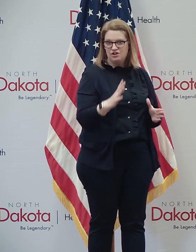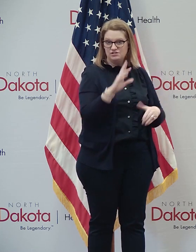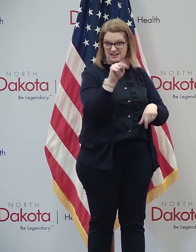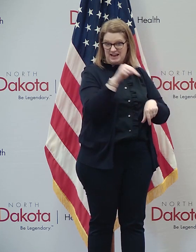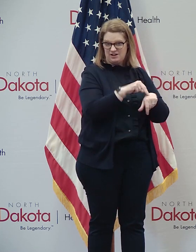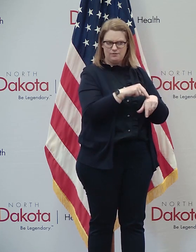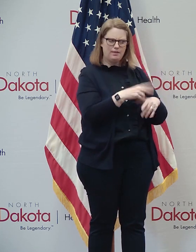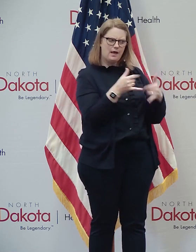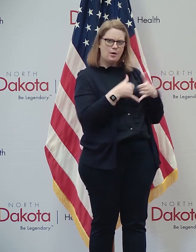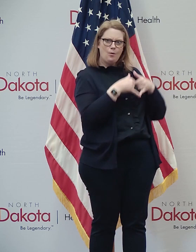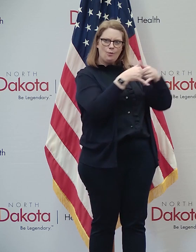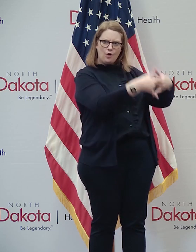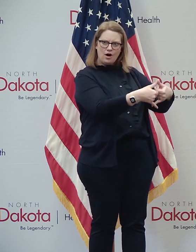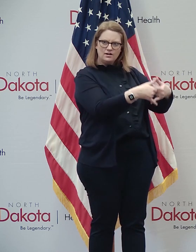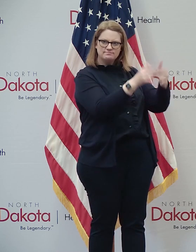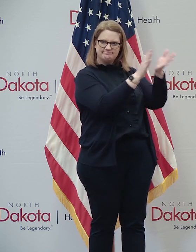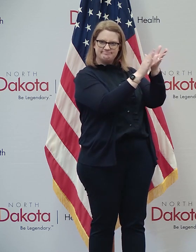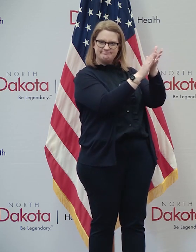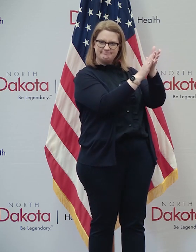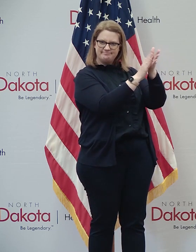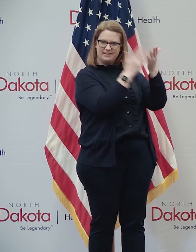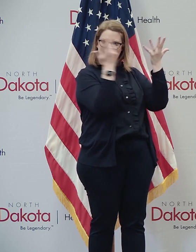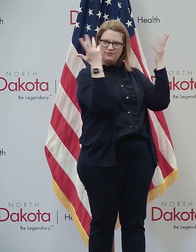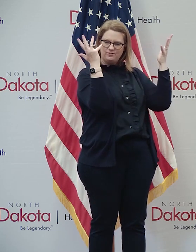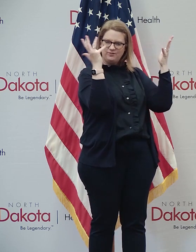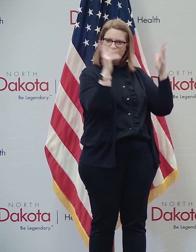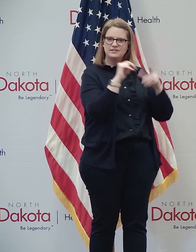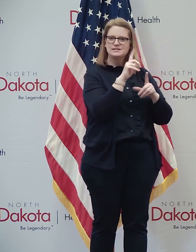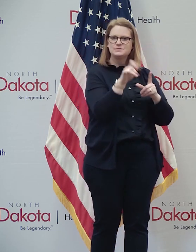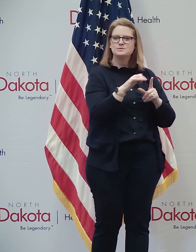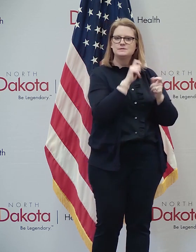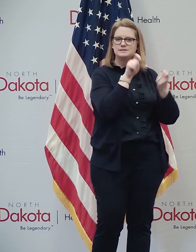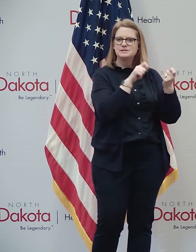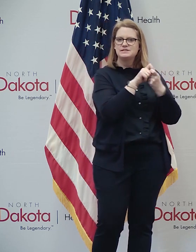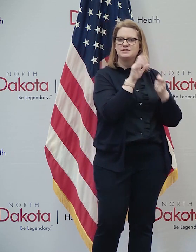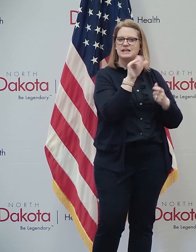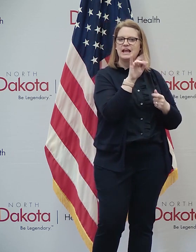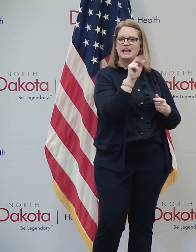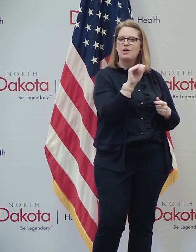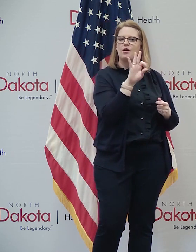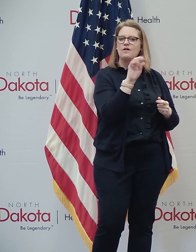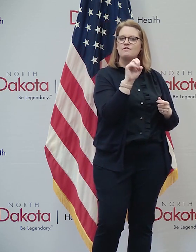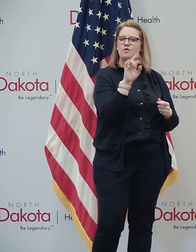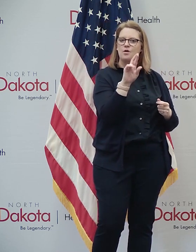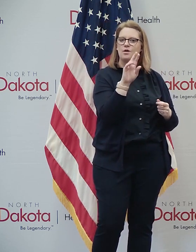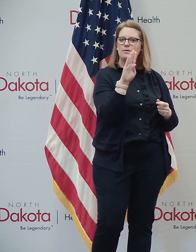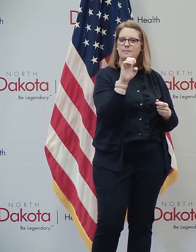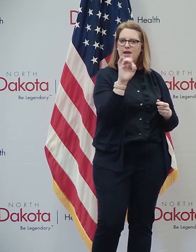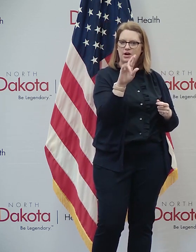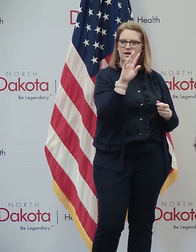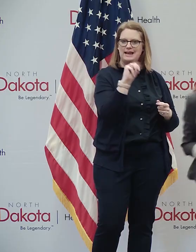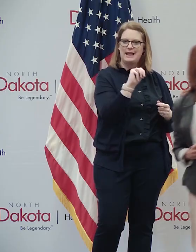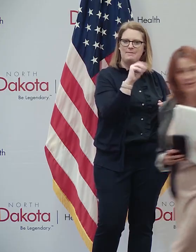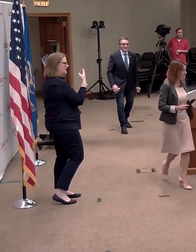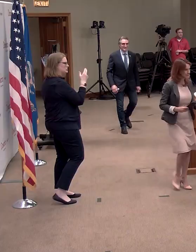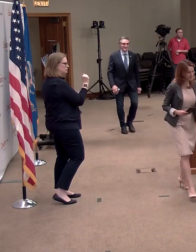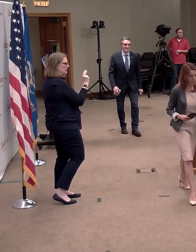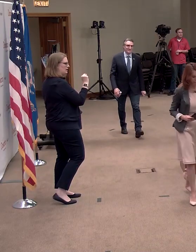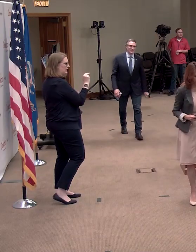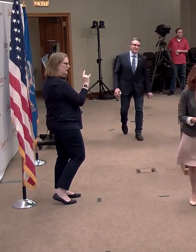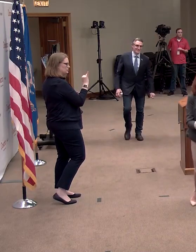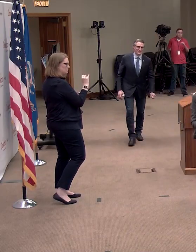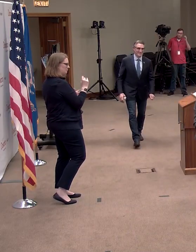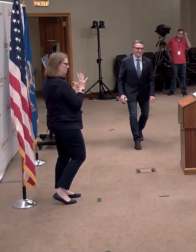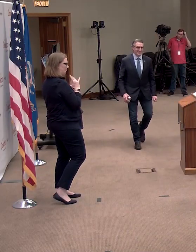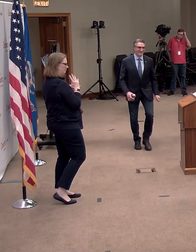Ms. Forbear for the last 2 summers, getting a group of Newtown Middle School students on the campus of Valley City State University, and she was recognized as